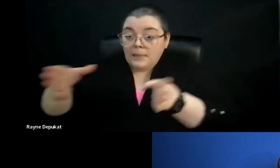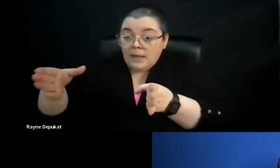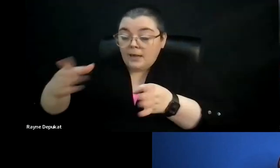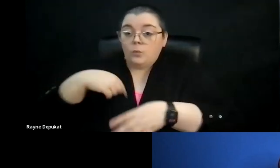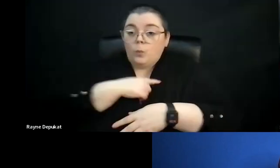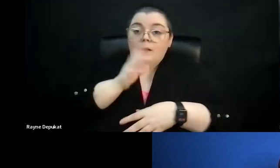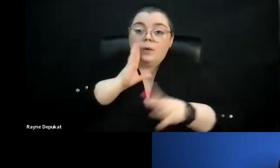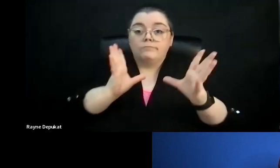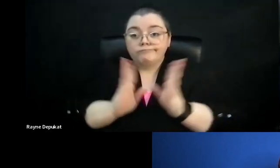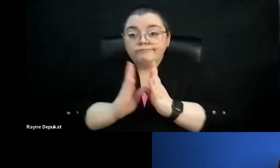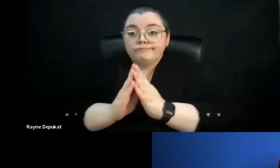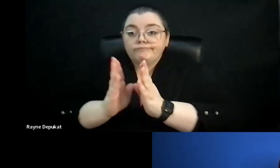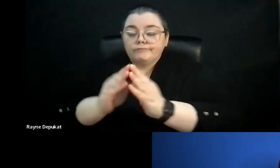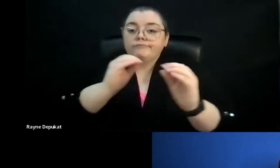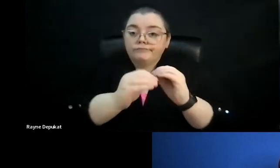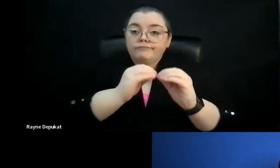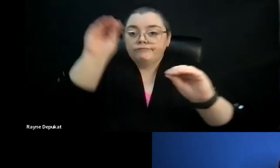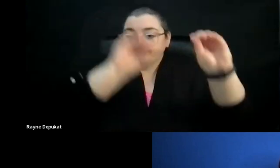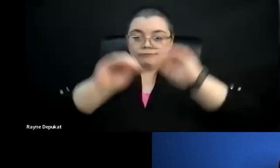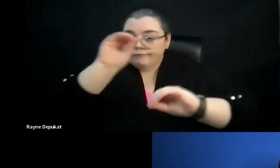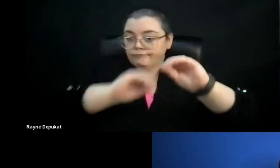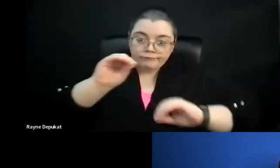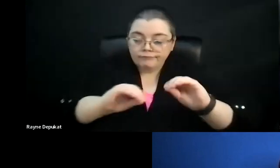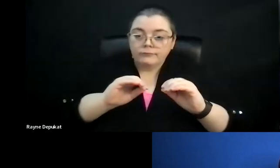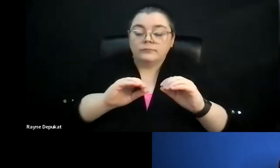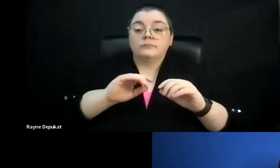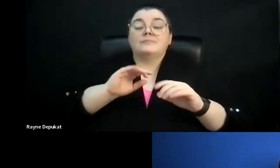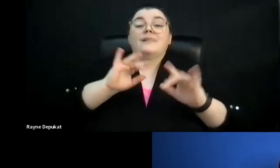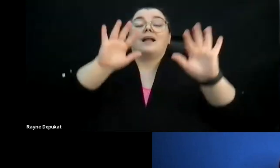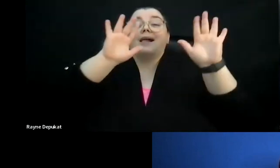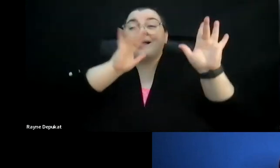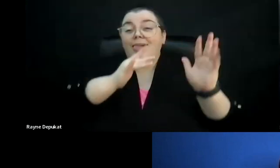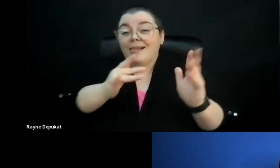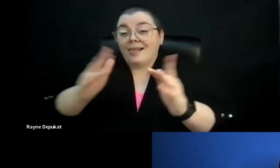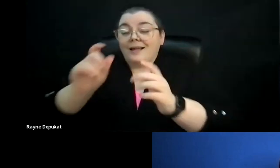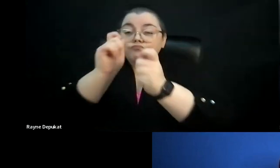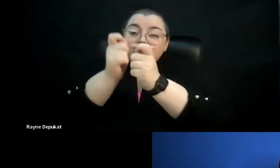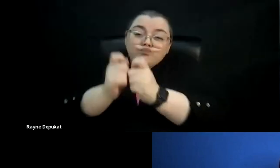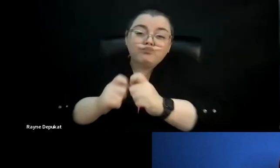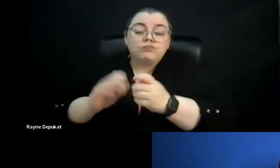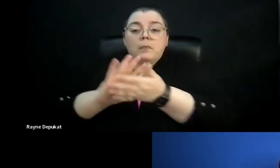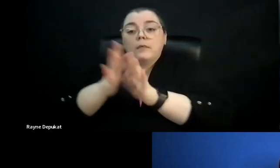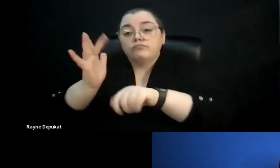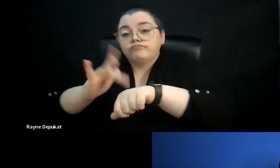So what I'd like to ask the committee members, do you feel like we have a solid plan now that we've met a few times? We've done the